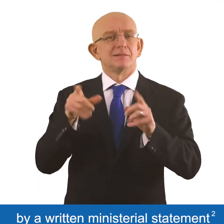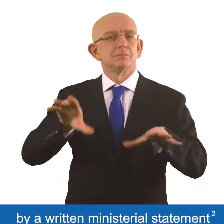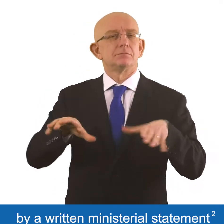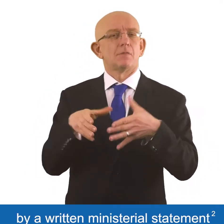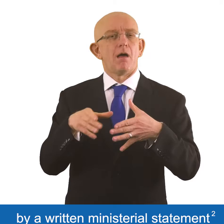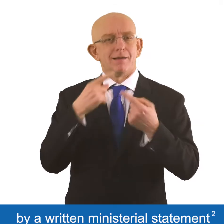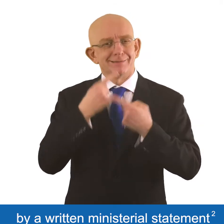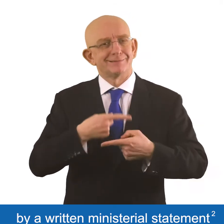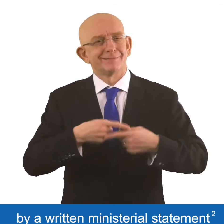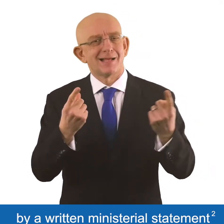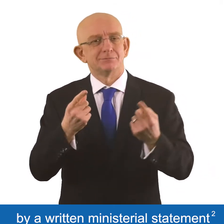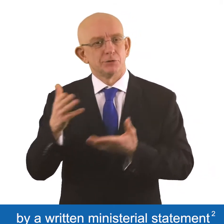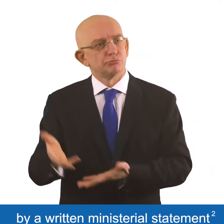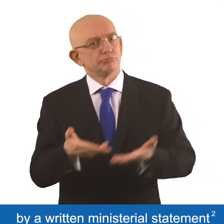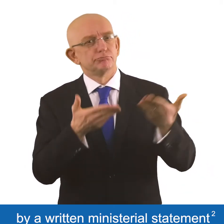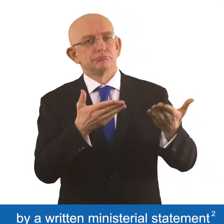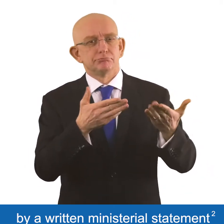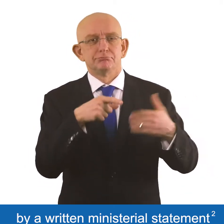on 18th of March 2003.